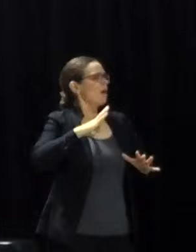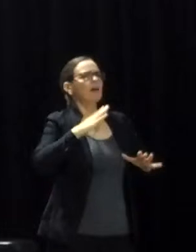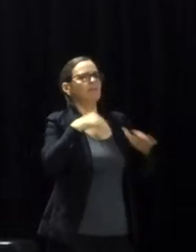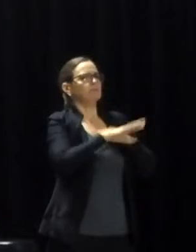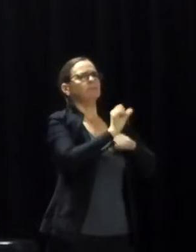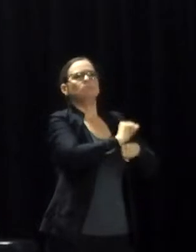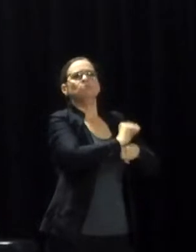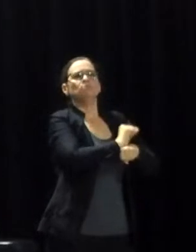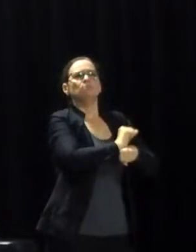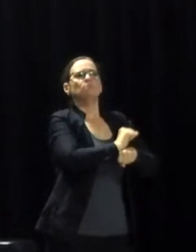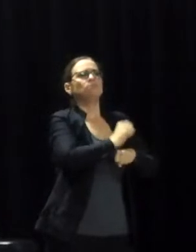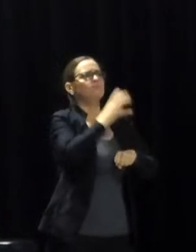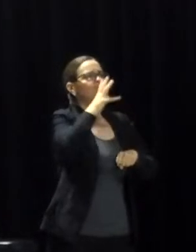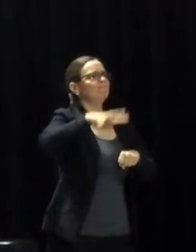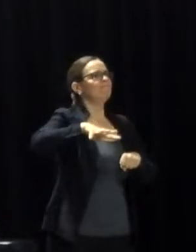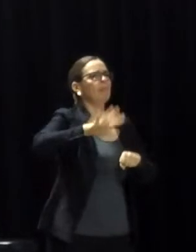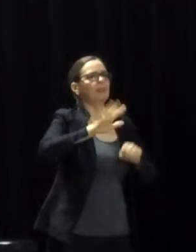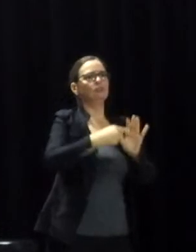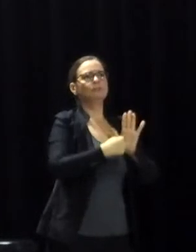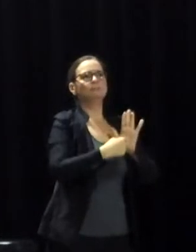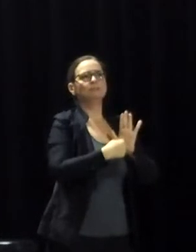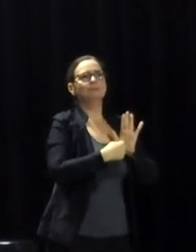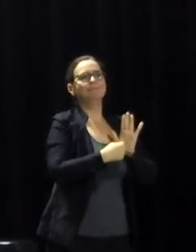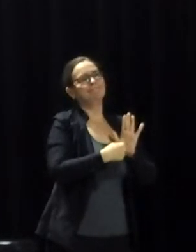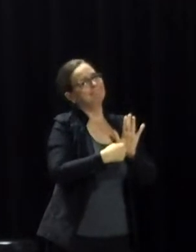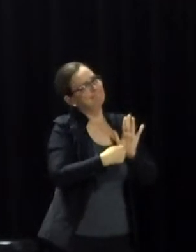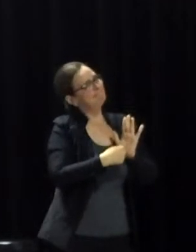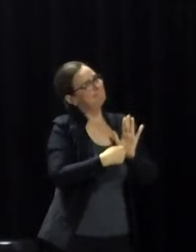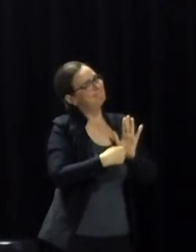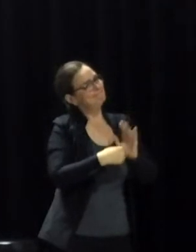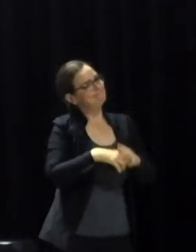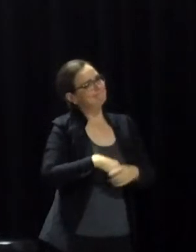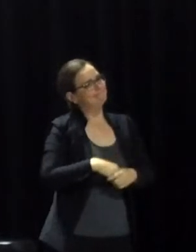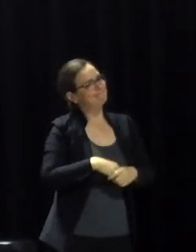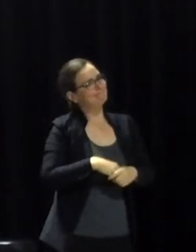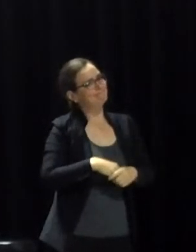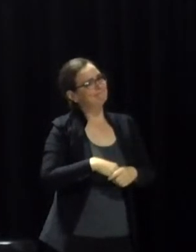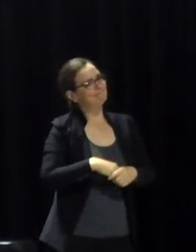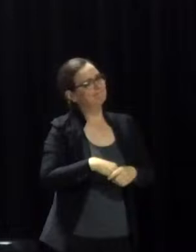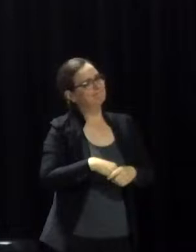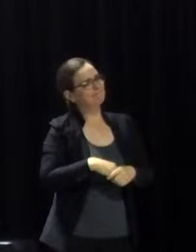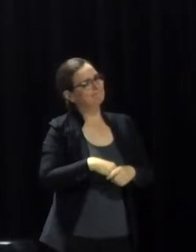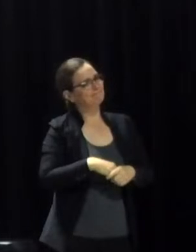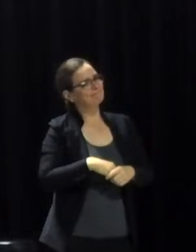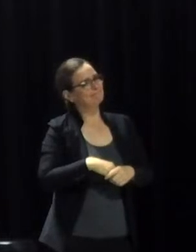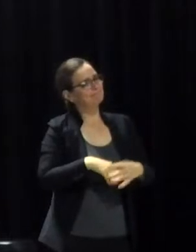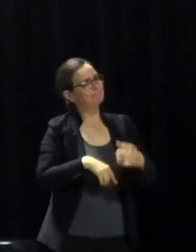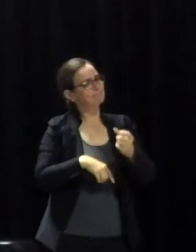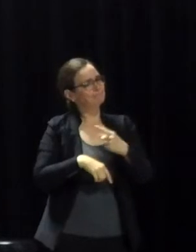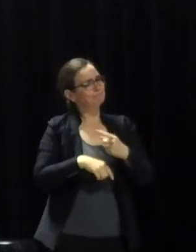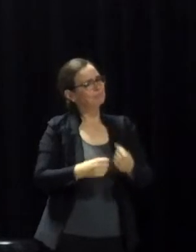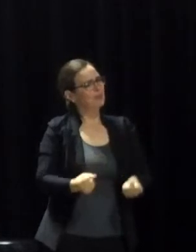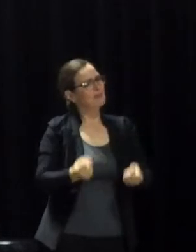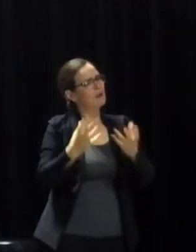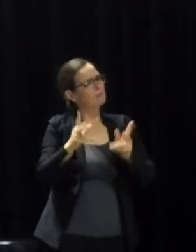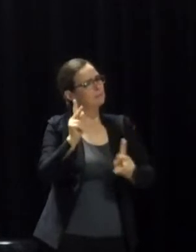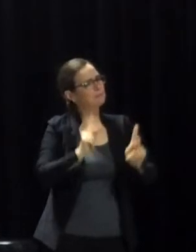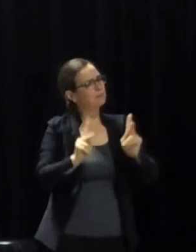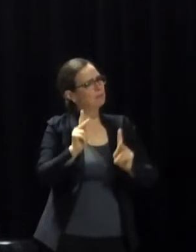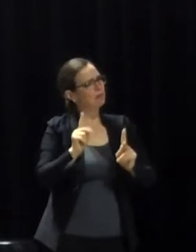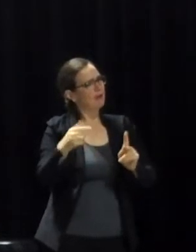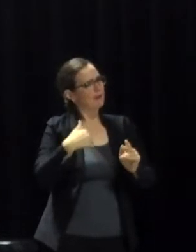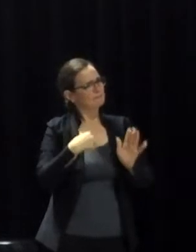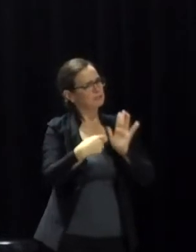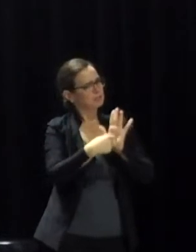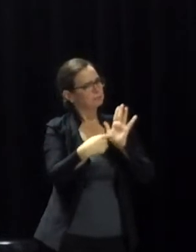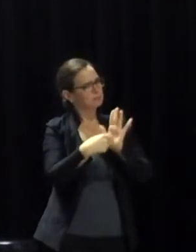15 or so restaurant patrons had symptoms when they went to the food establishment? So I cannot tell you exactly at this point,